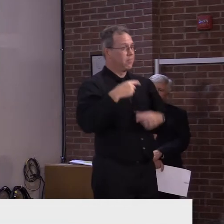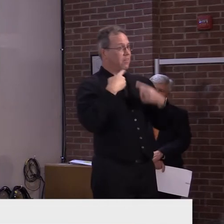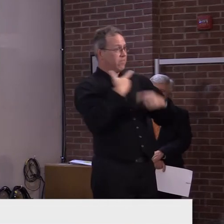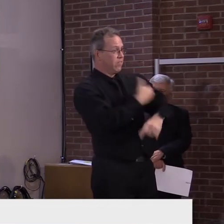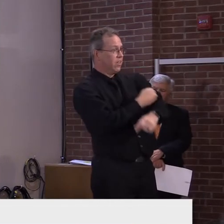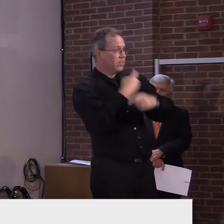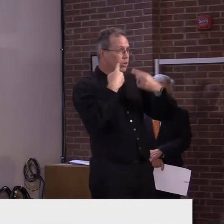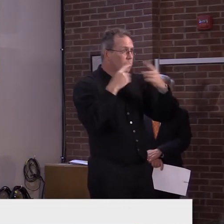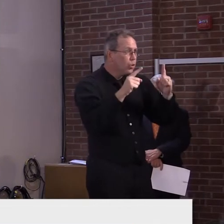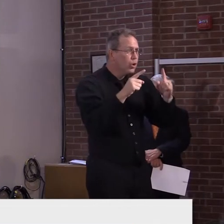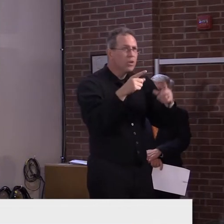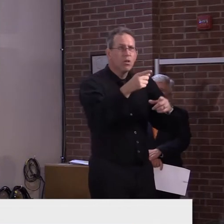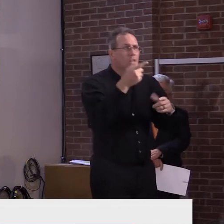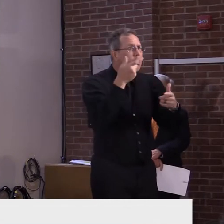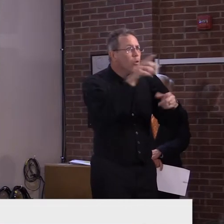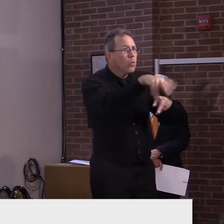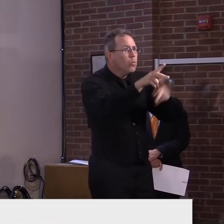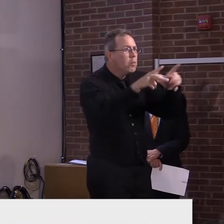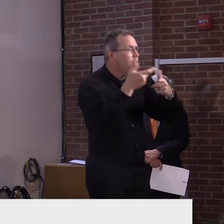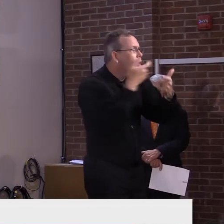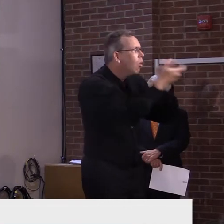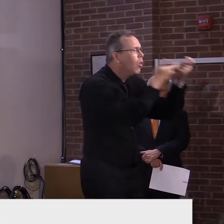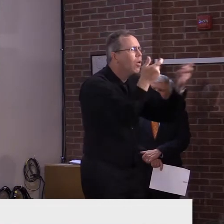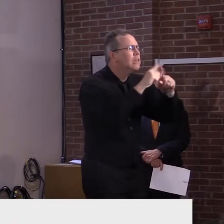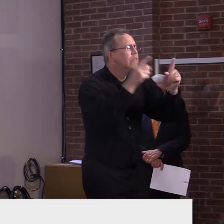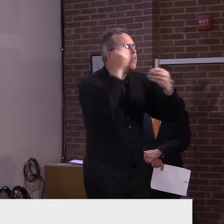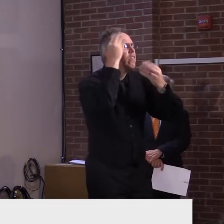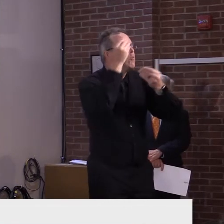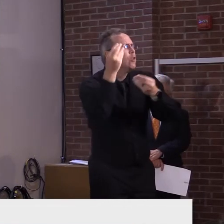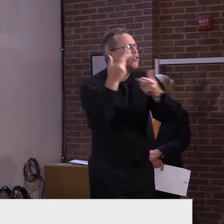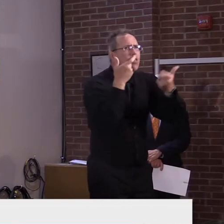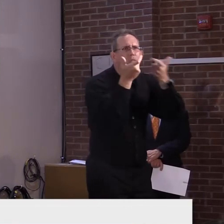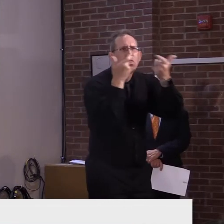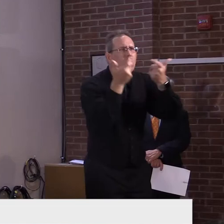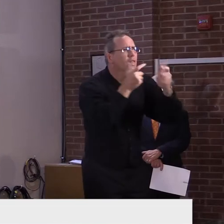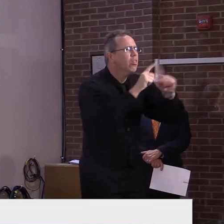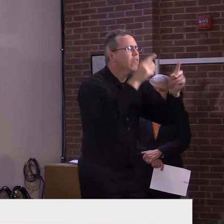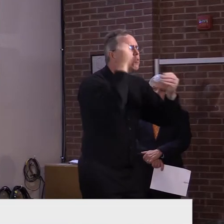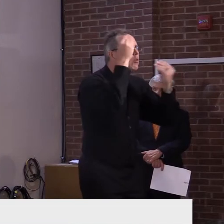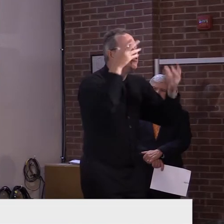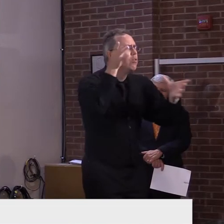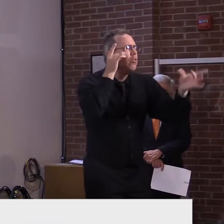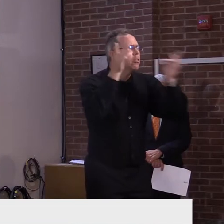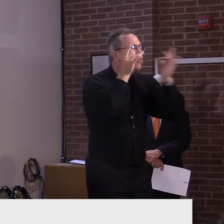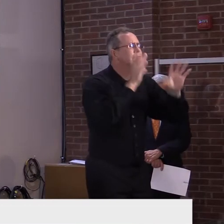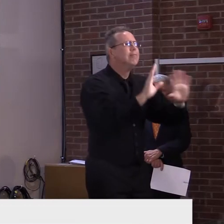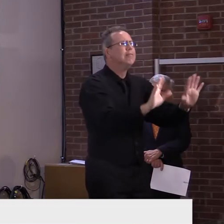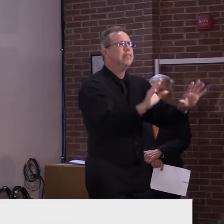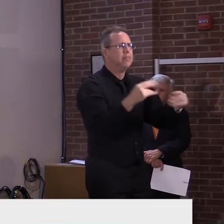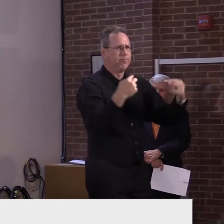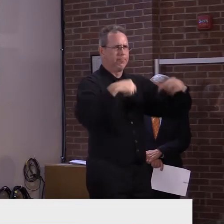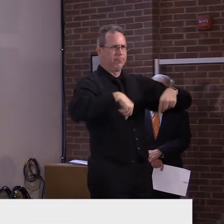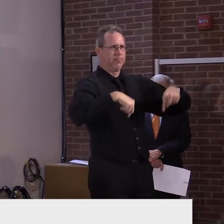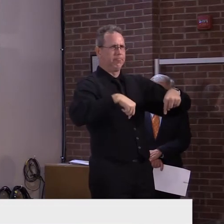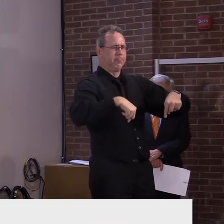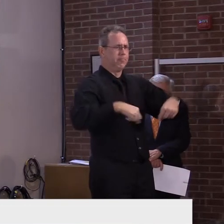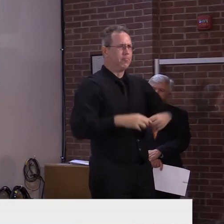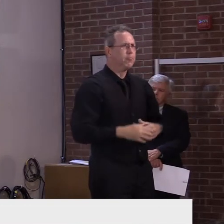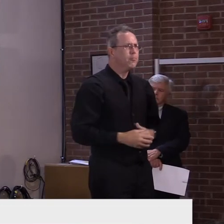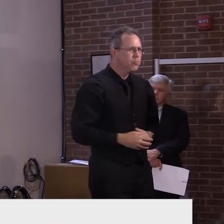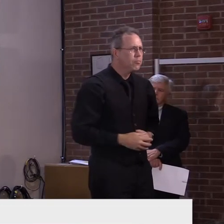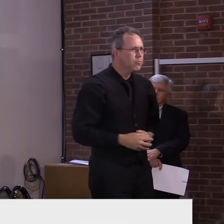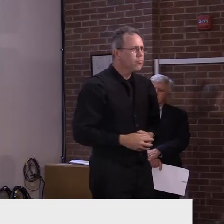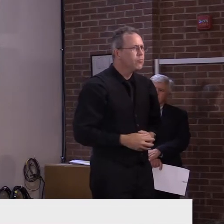how vital they are to making COVID-19 just another cold or flu that is circulating. So I